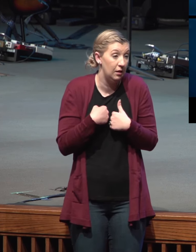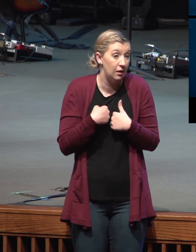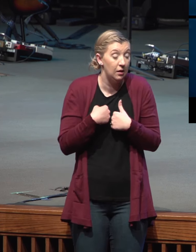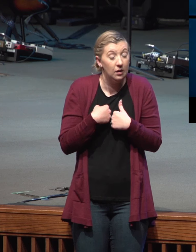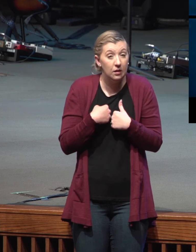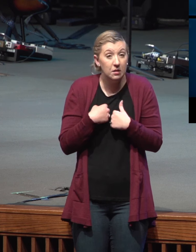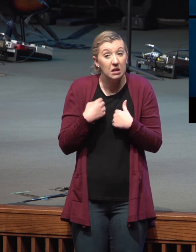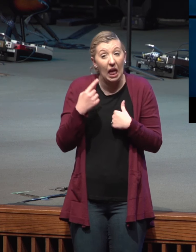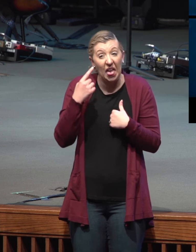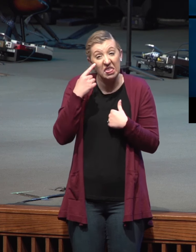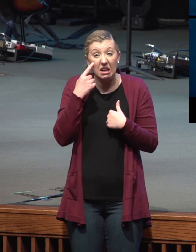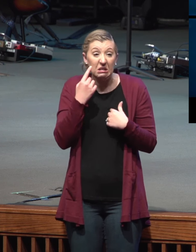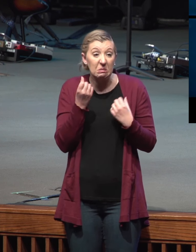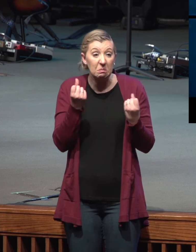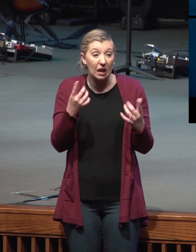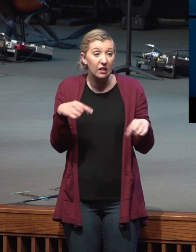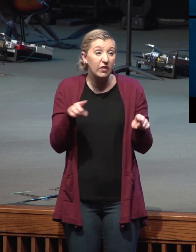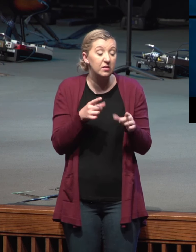like I think many of us,